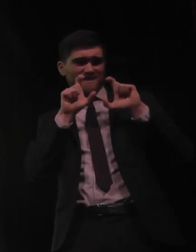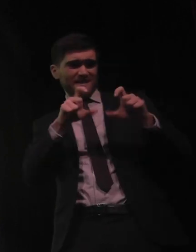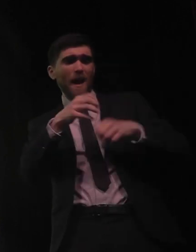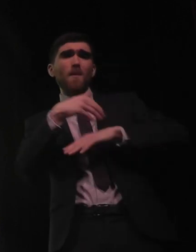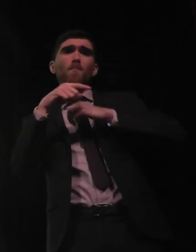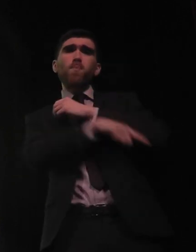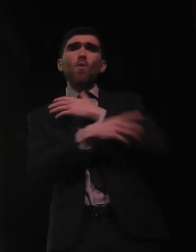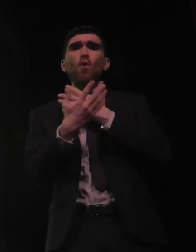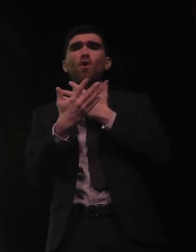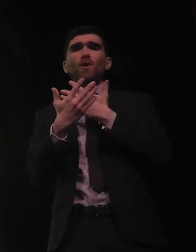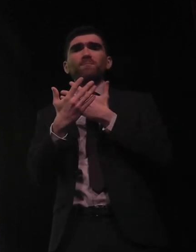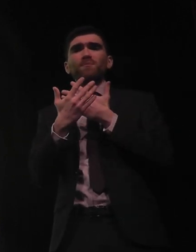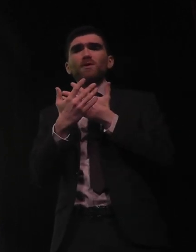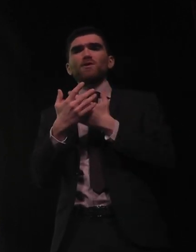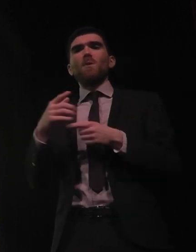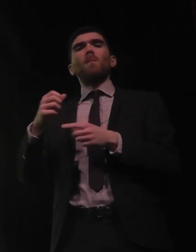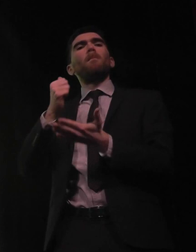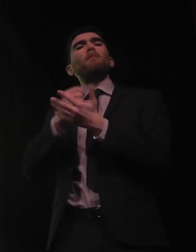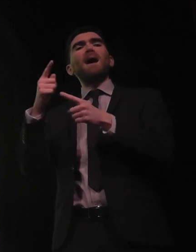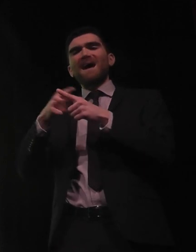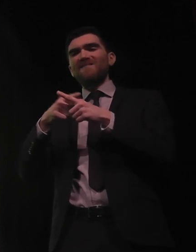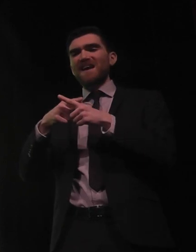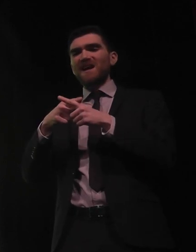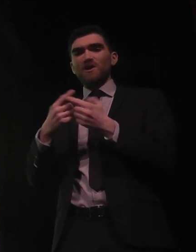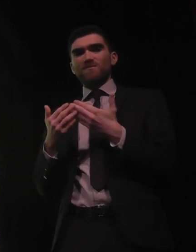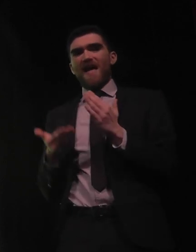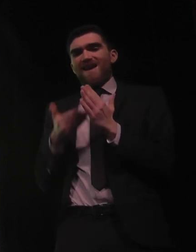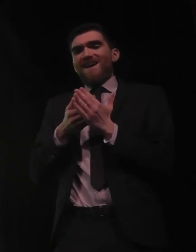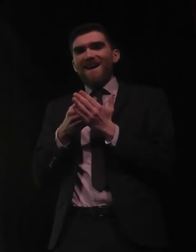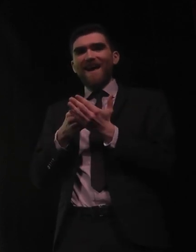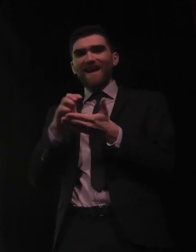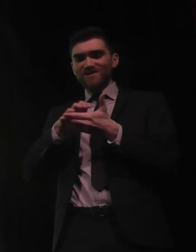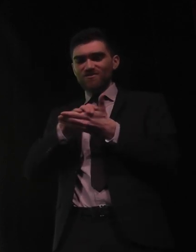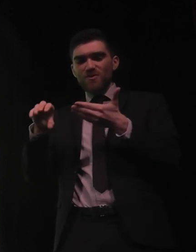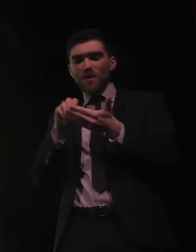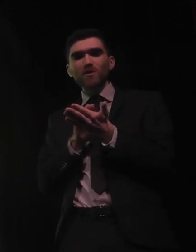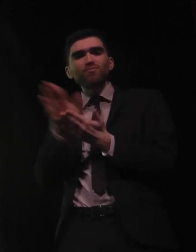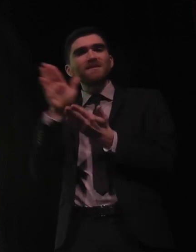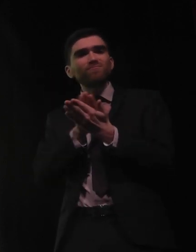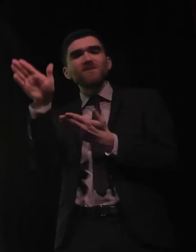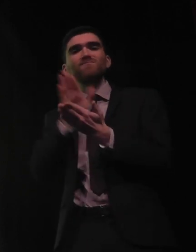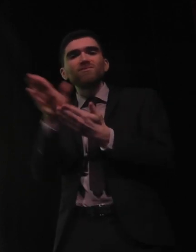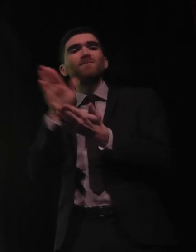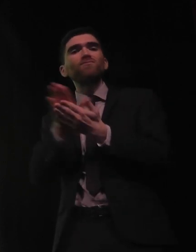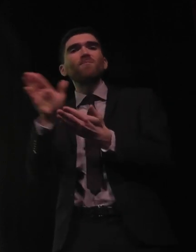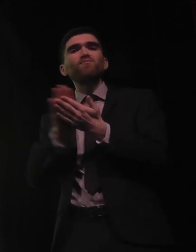England only to ease the bankers' and brokers' liability for their own casino-style fleecing of our